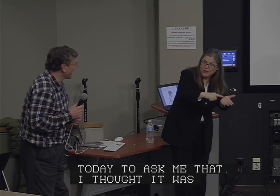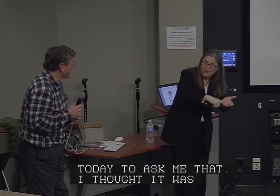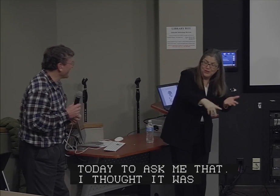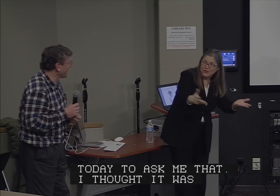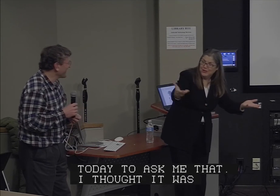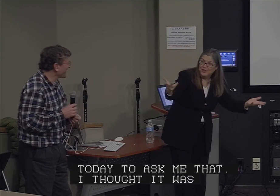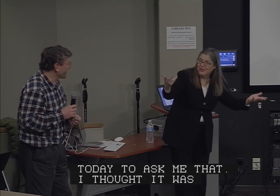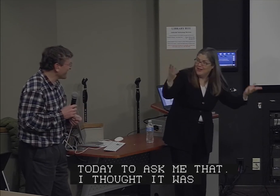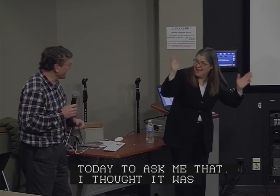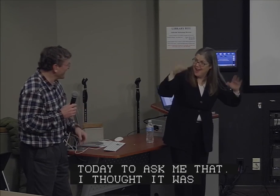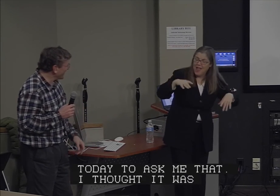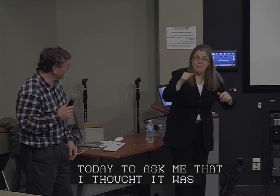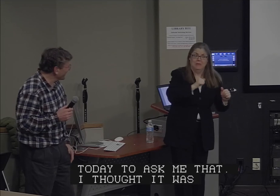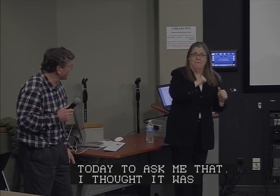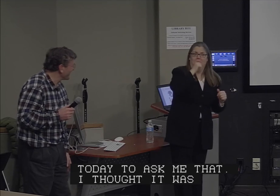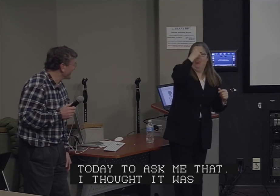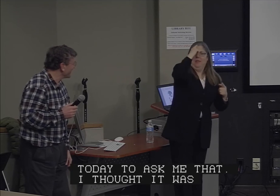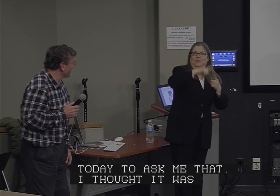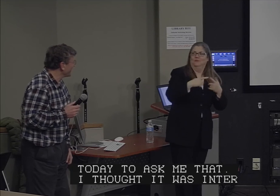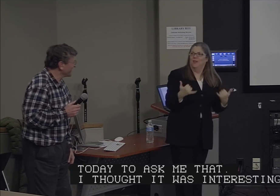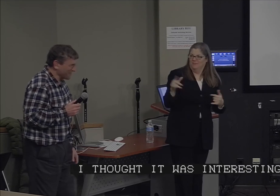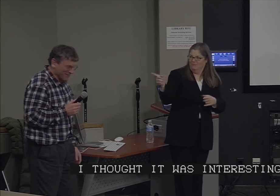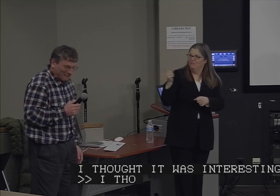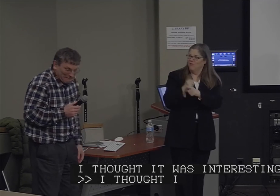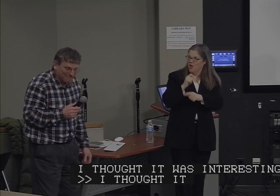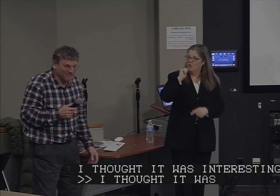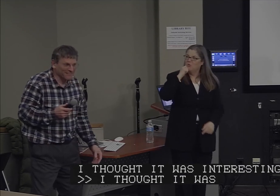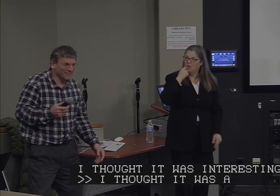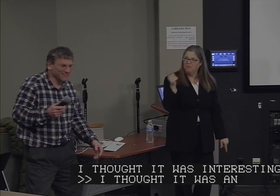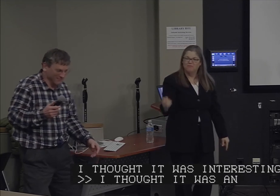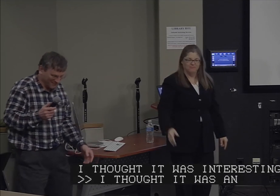about it till today. Okay. Yeah, it's cool.